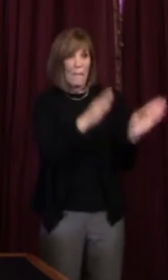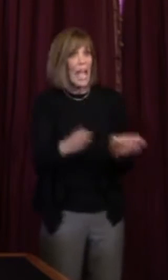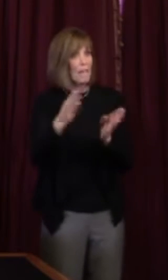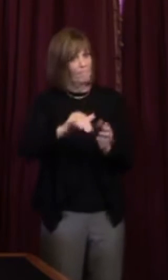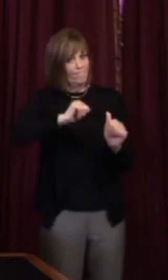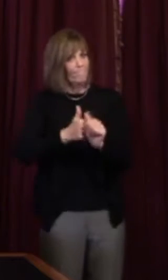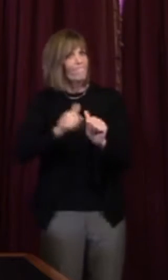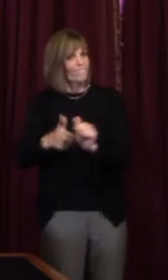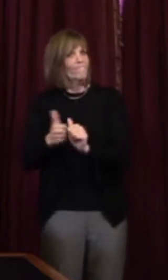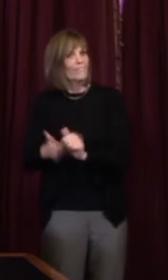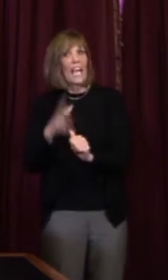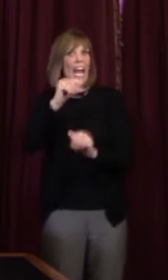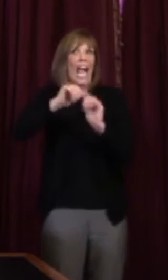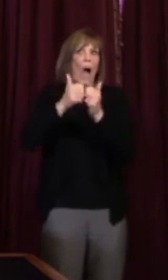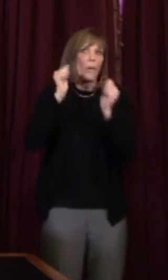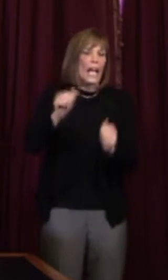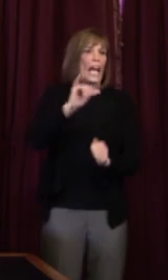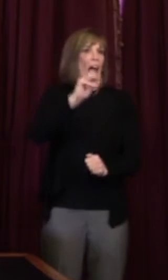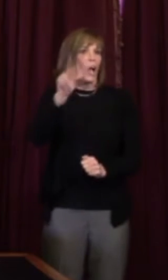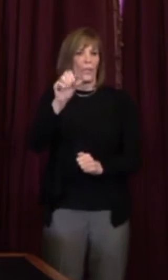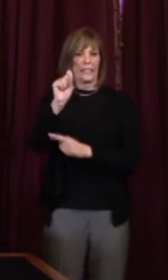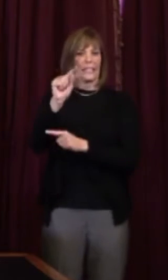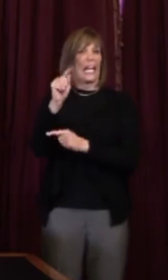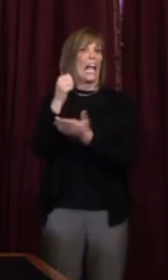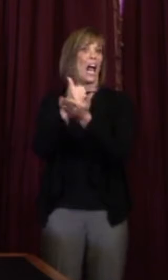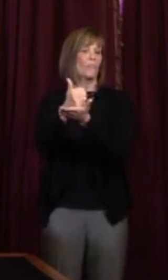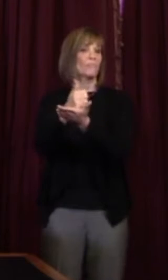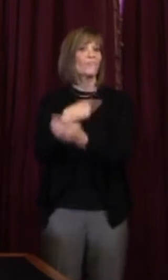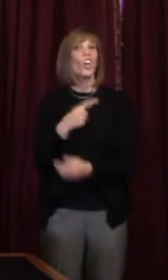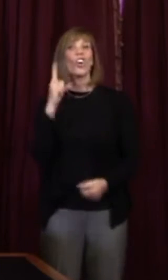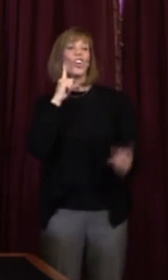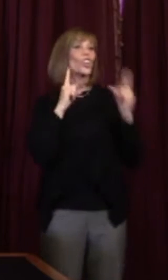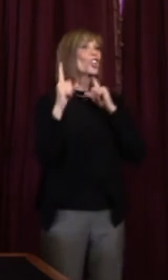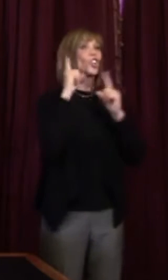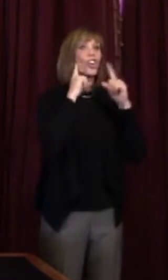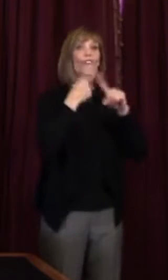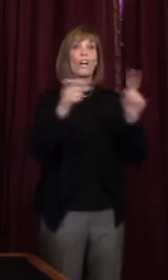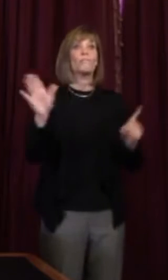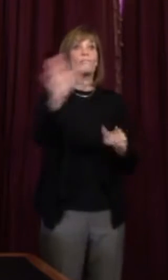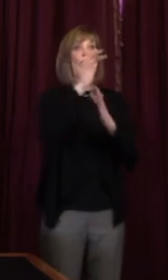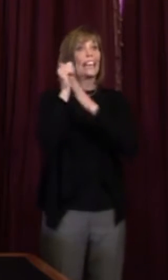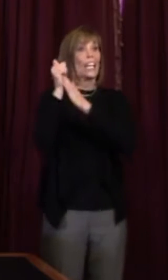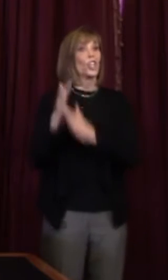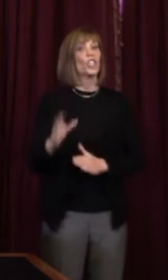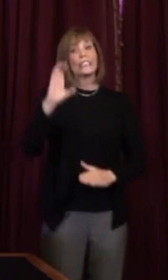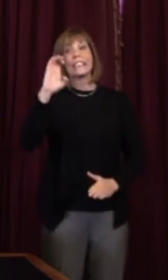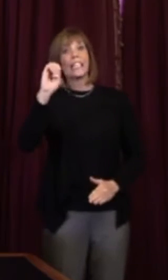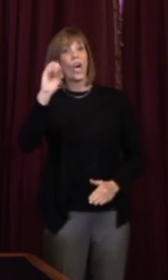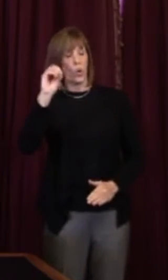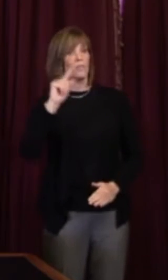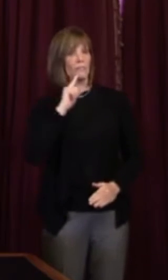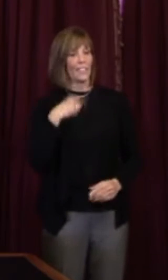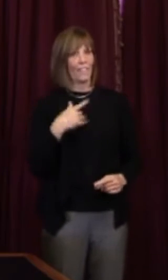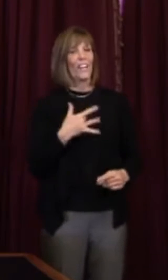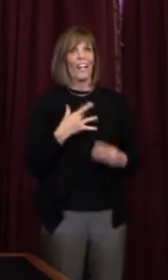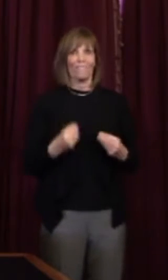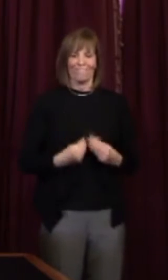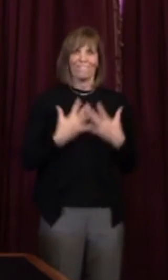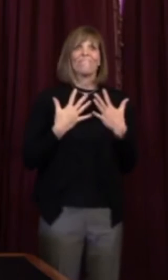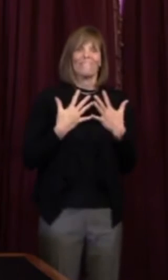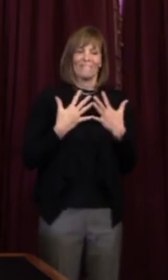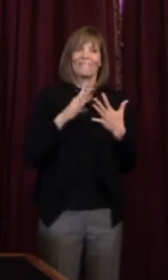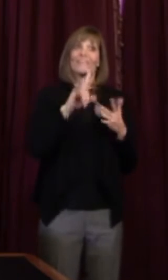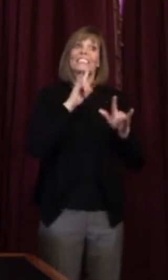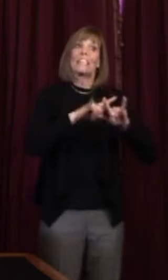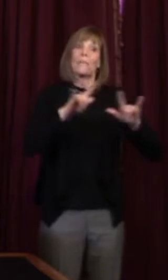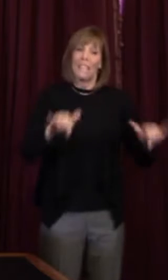how the state can help. And what I've heard from hospital CEOs and other leaders was encouraging and inspiring